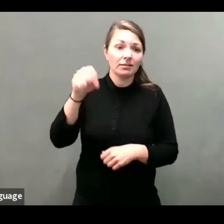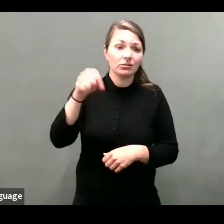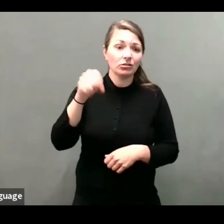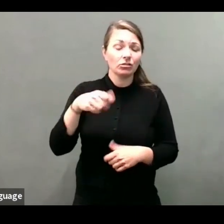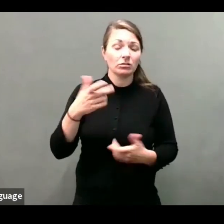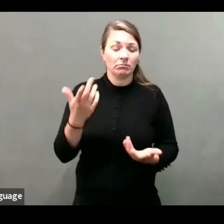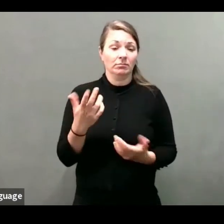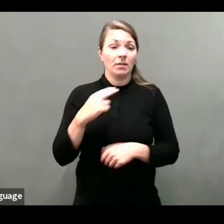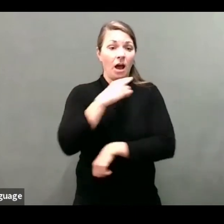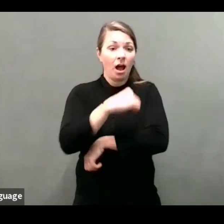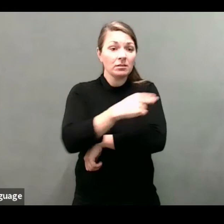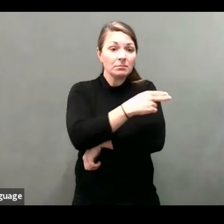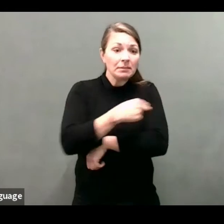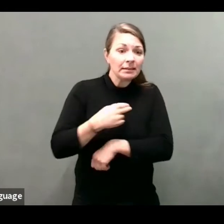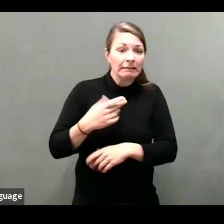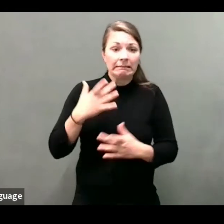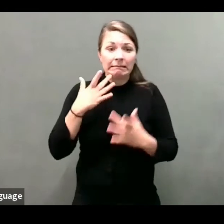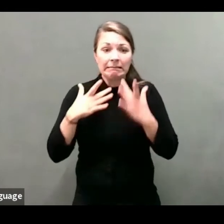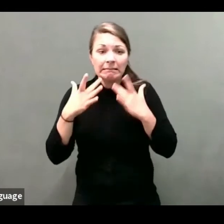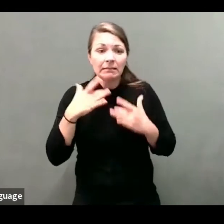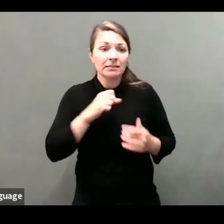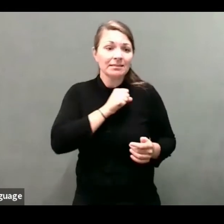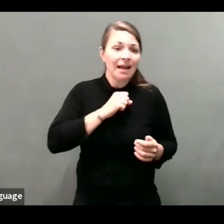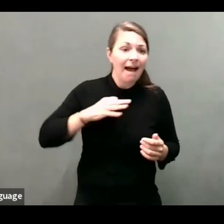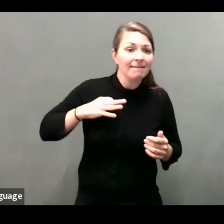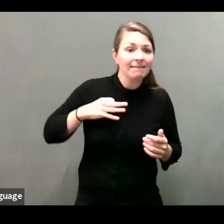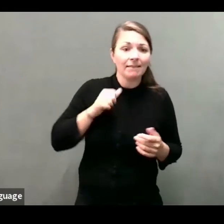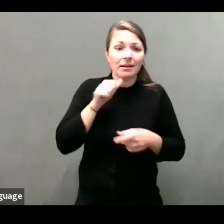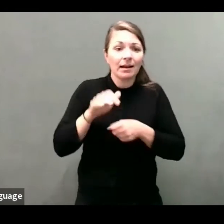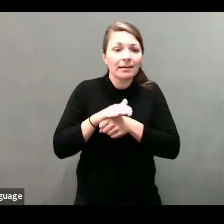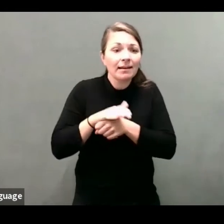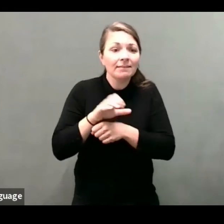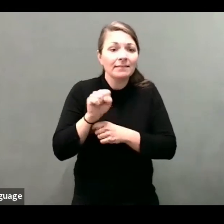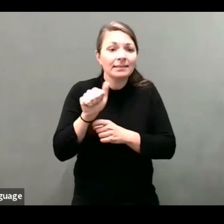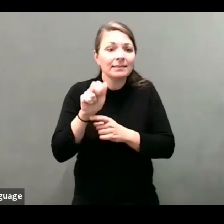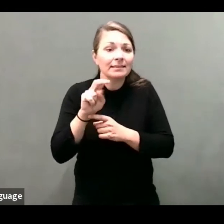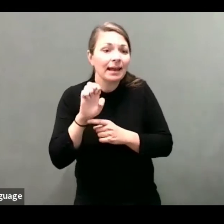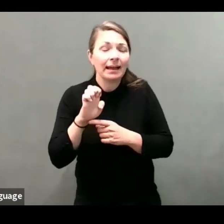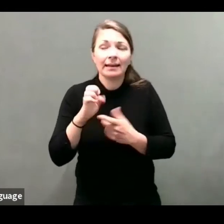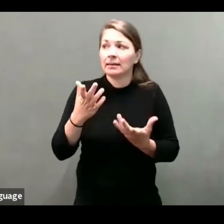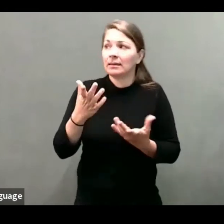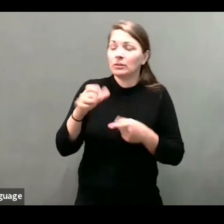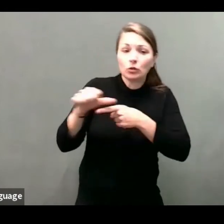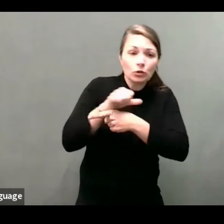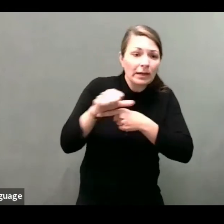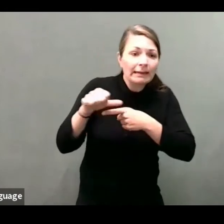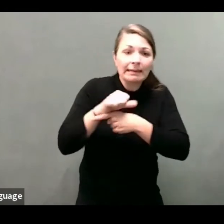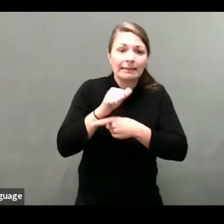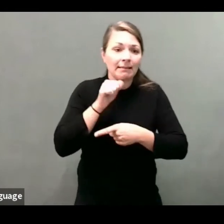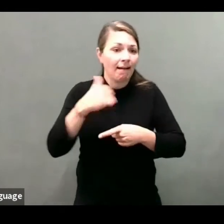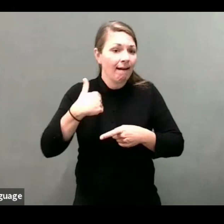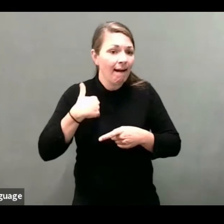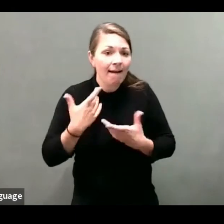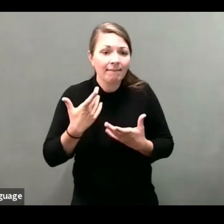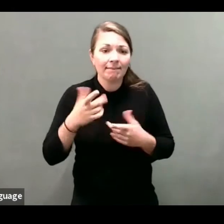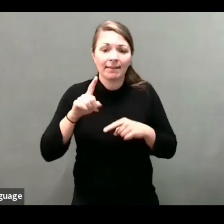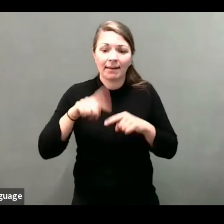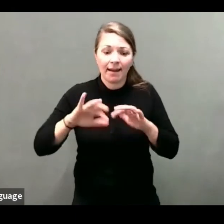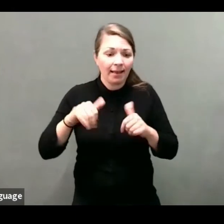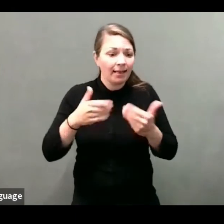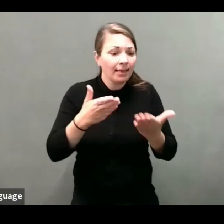for hospitals to get enough SANES in the first place or train them up adequately or keep up